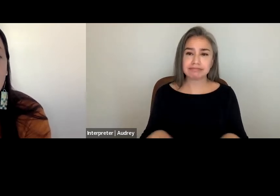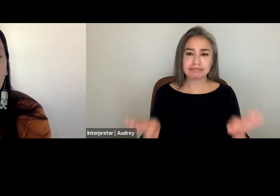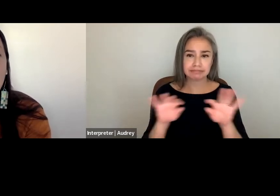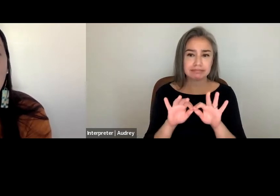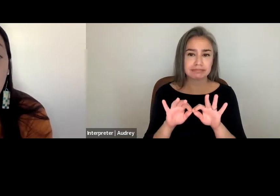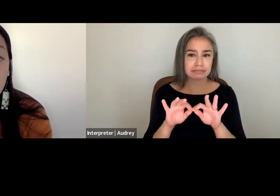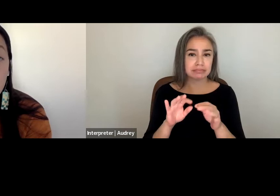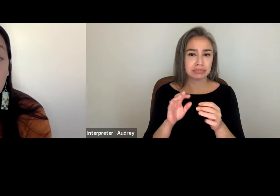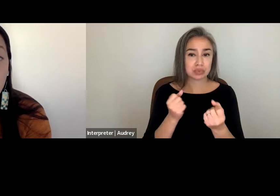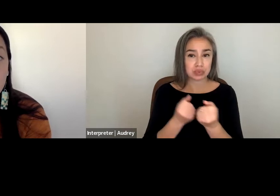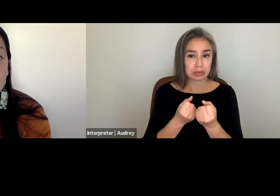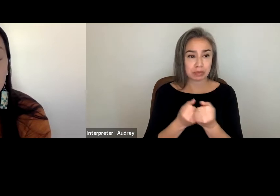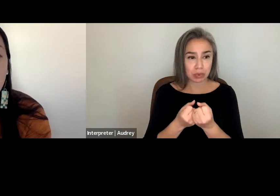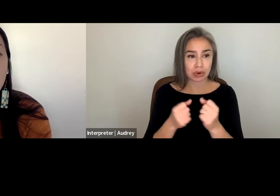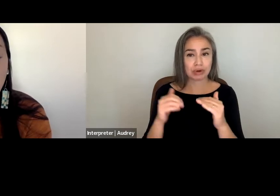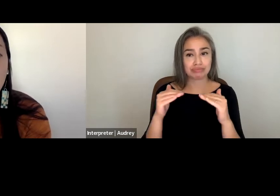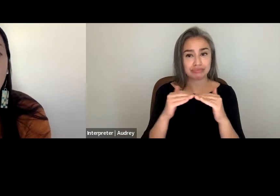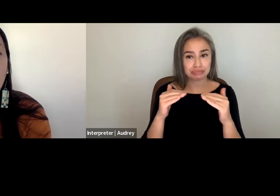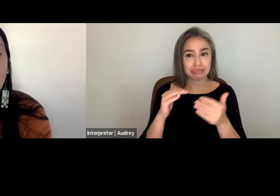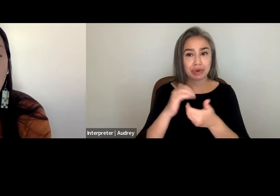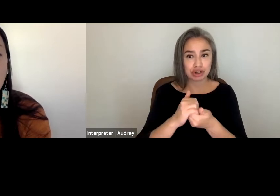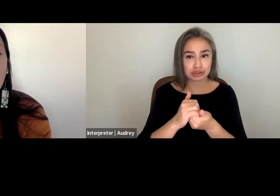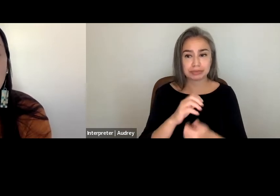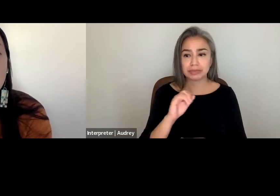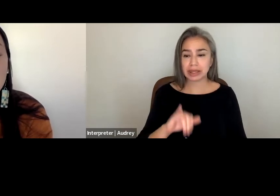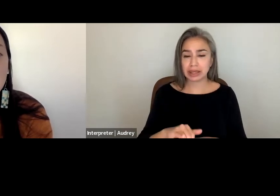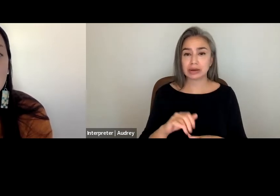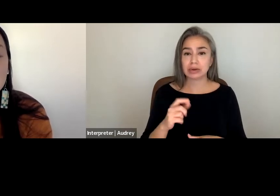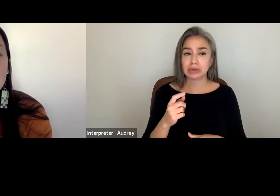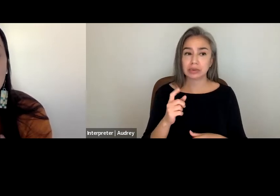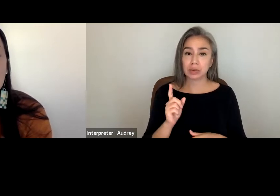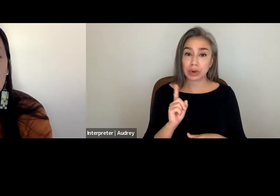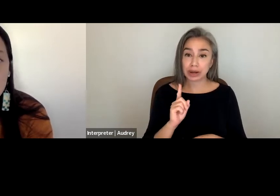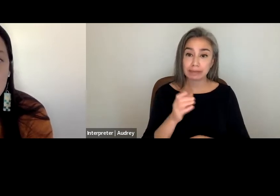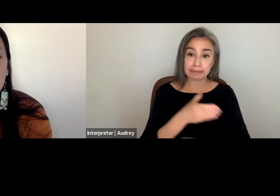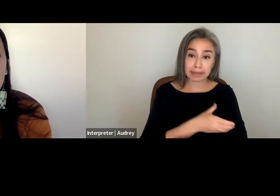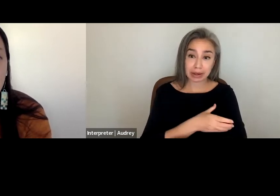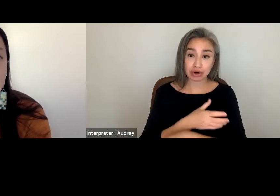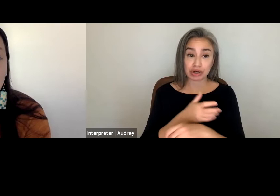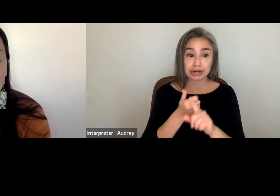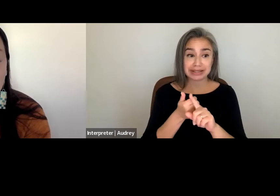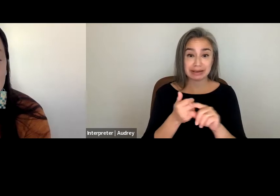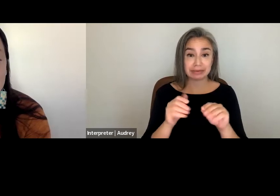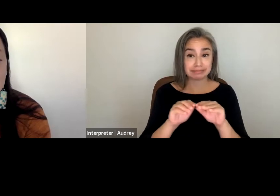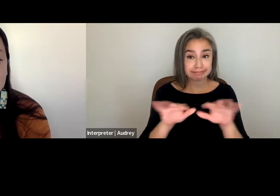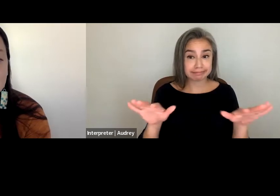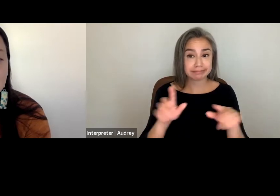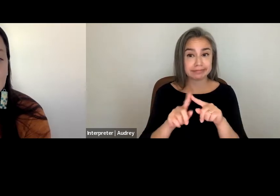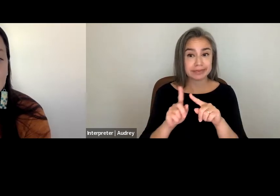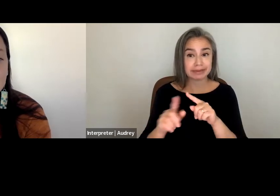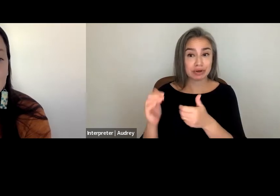to support an equitable partnership and one where power is dispersed across partners.